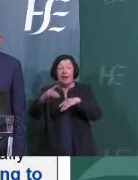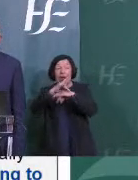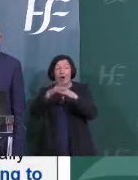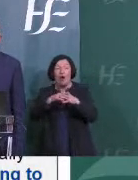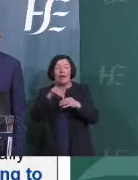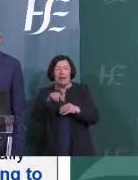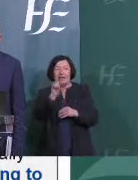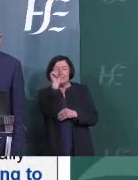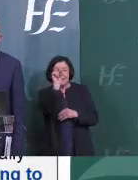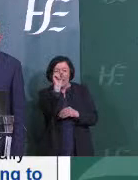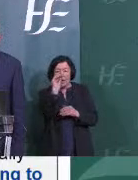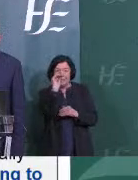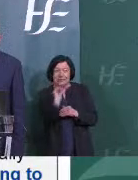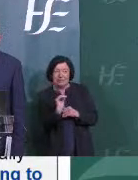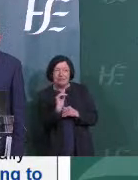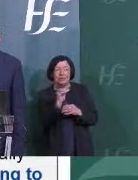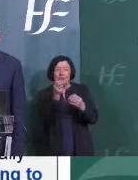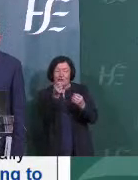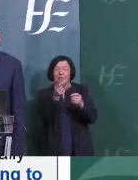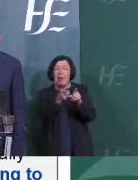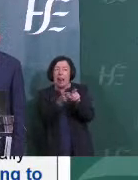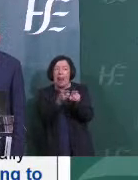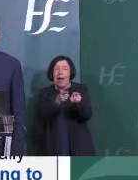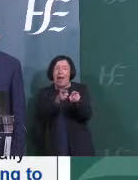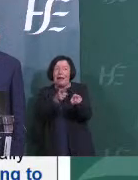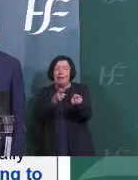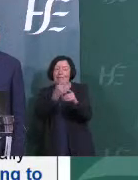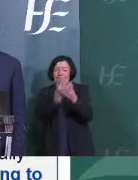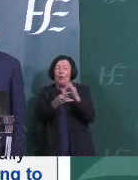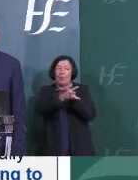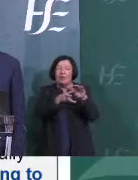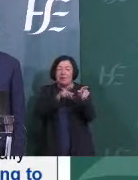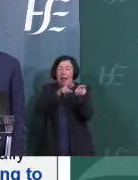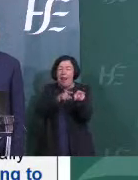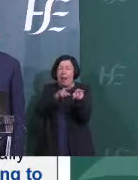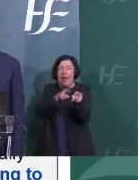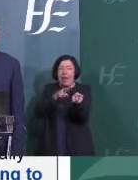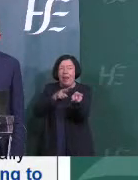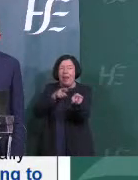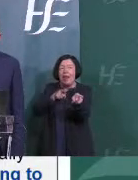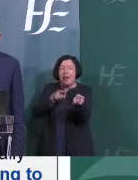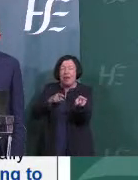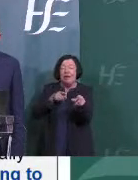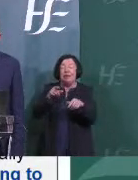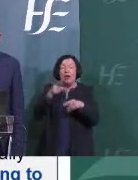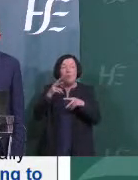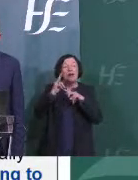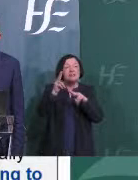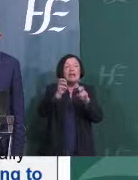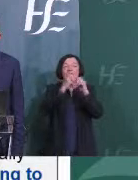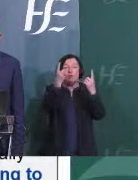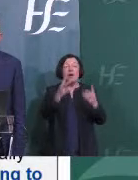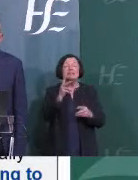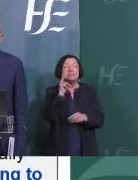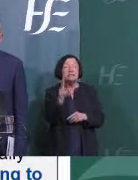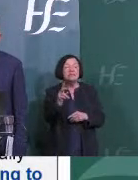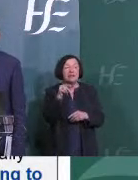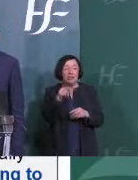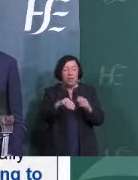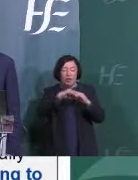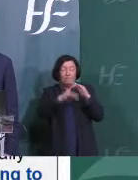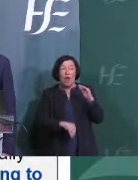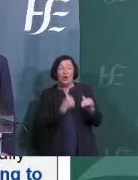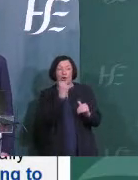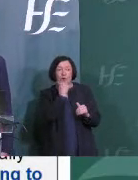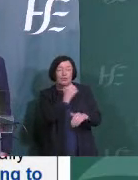also seeing a slight decline. There is a lag always of a couple of weeks. So what they want to see, what everybody wants to see, is that fall in